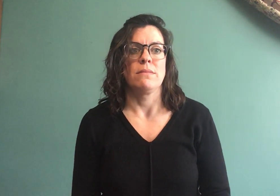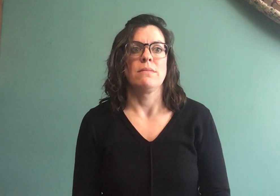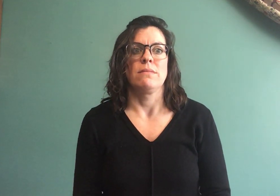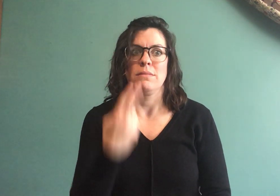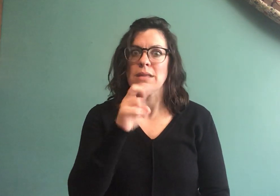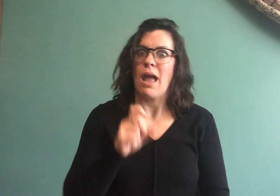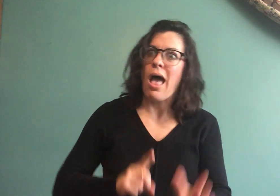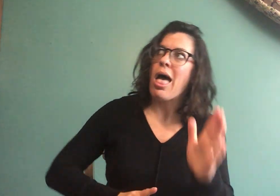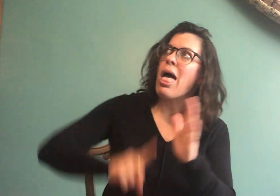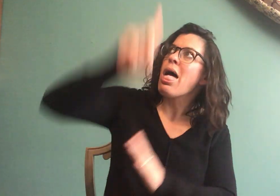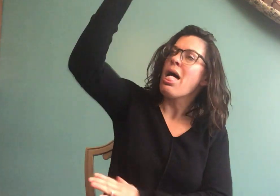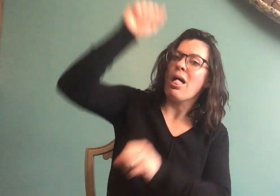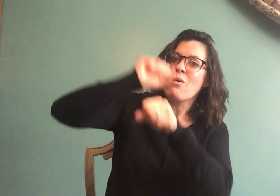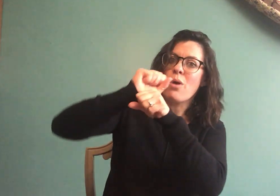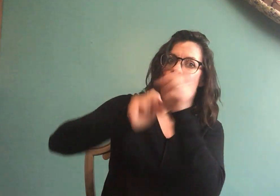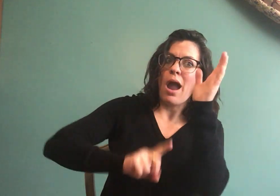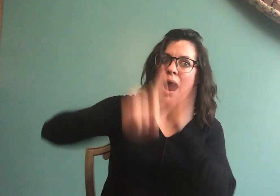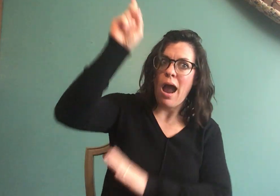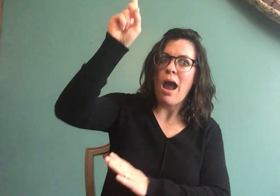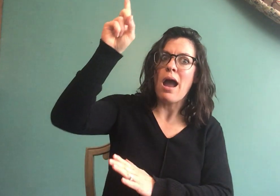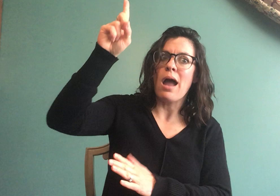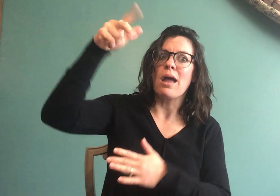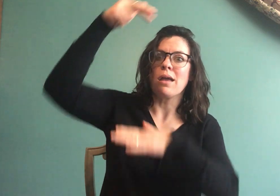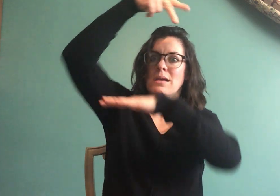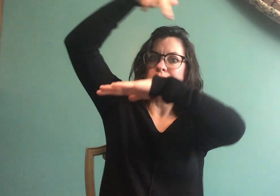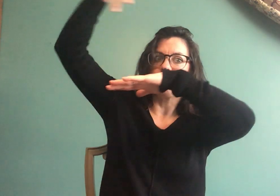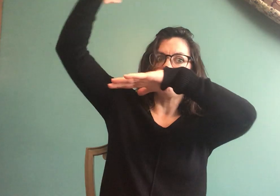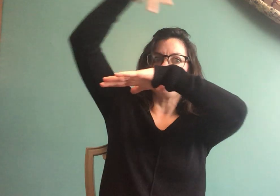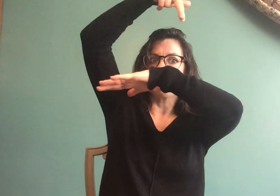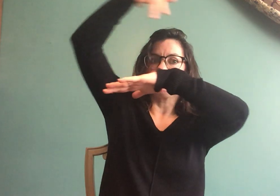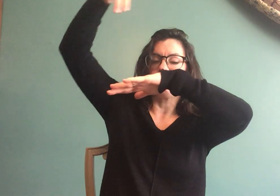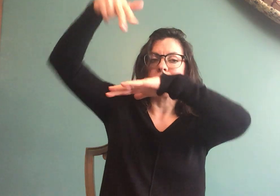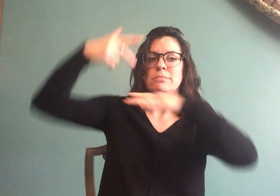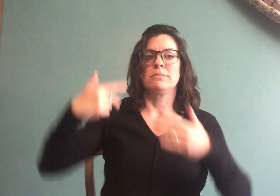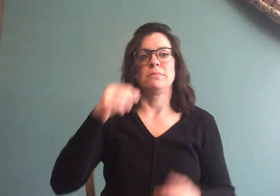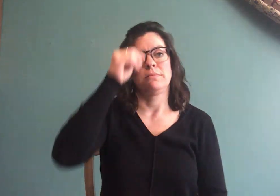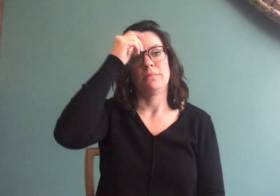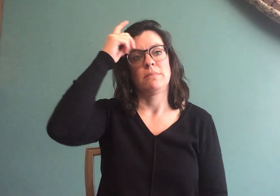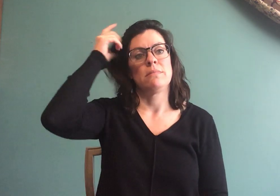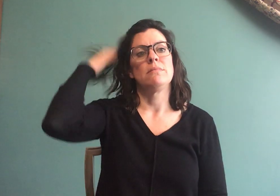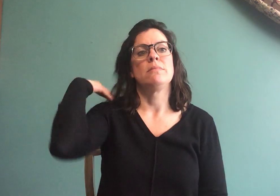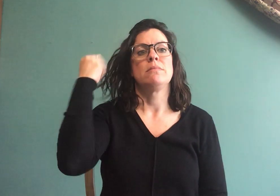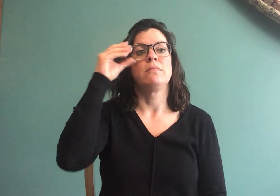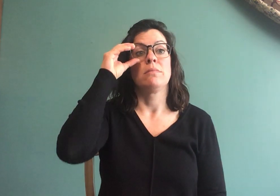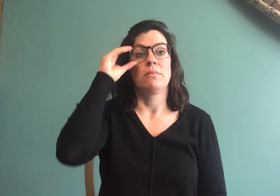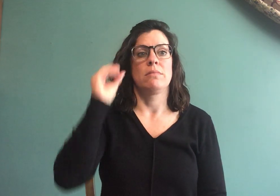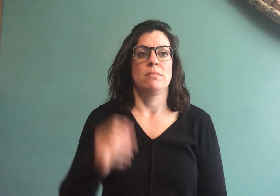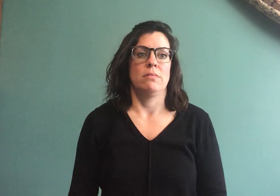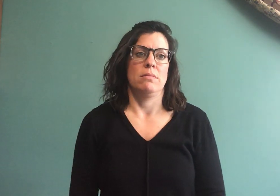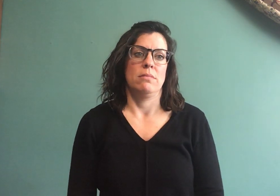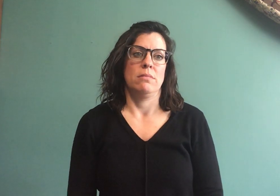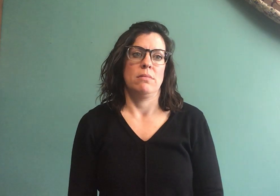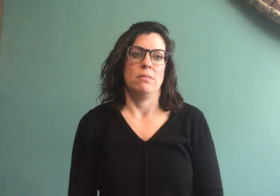in the air. Okay. Would you have turned the power off if you could? I would.